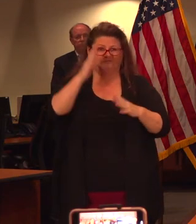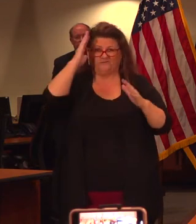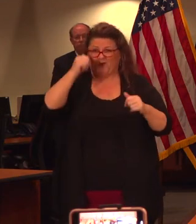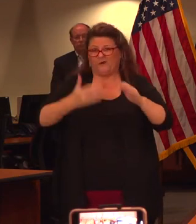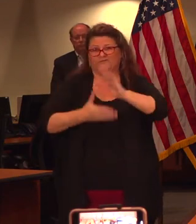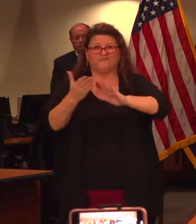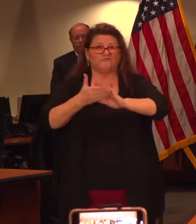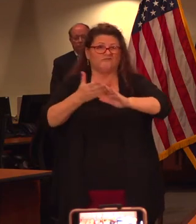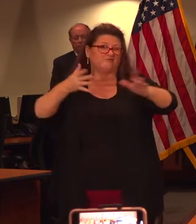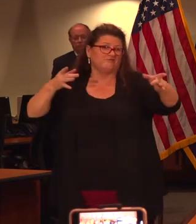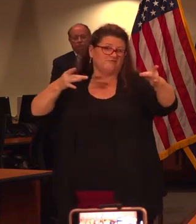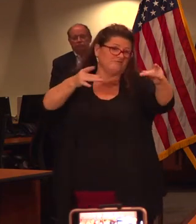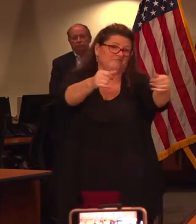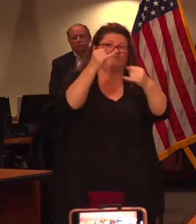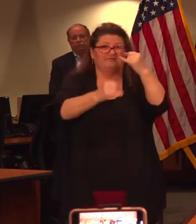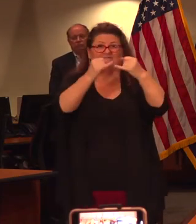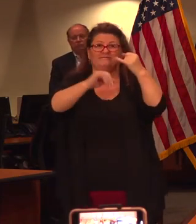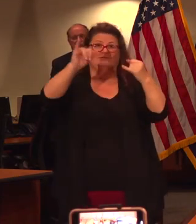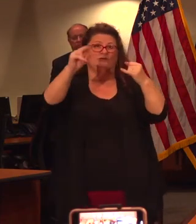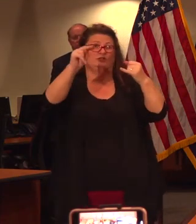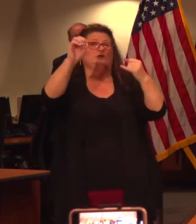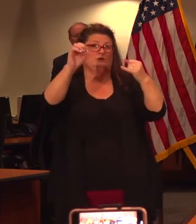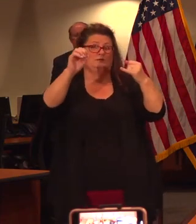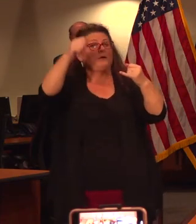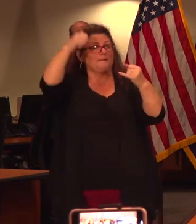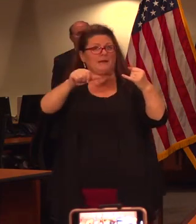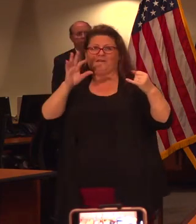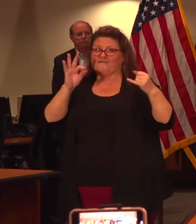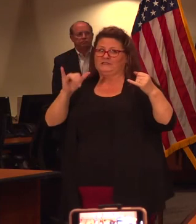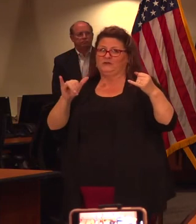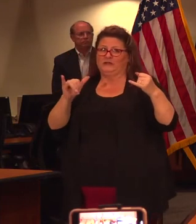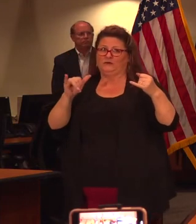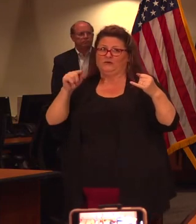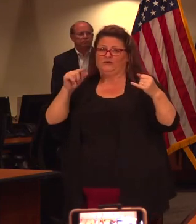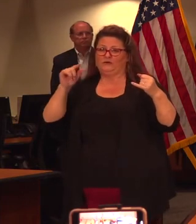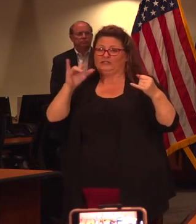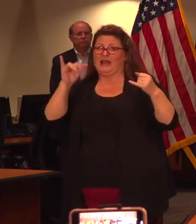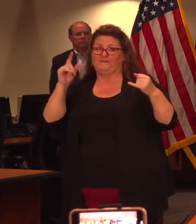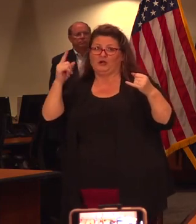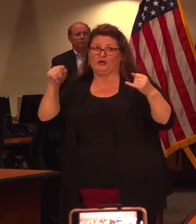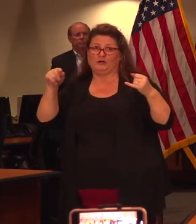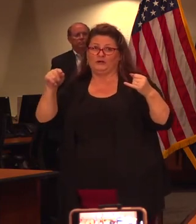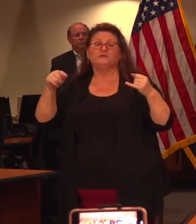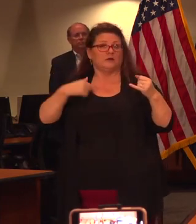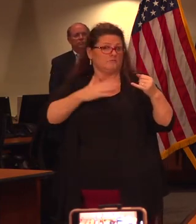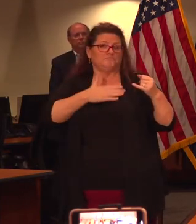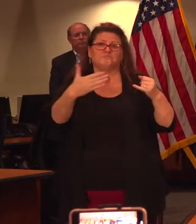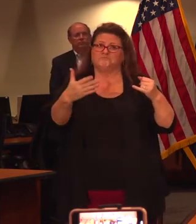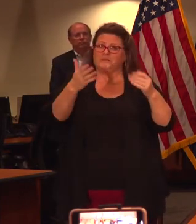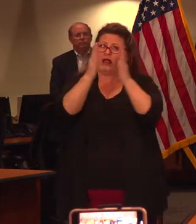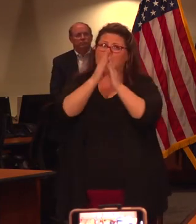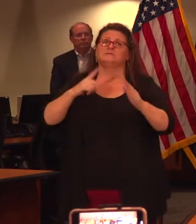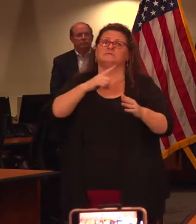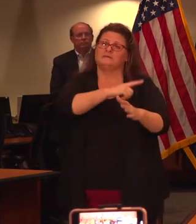the end of June, which is the end of the fiscal year, which is why the legislature needs to come back, and I'm willing to call them back, to